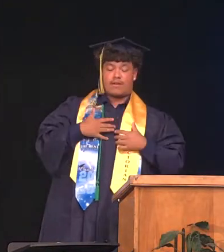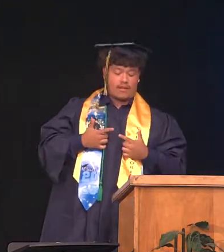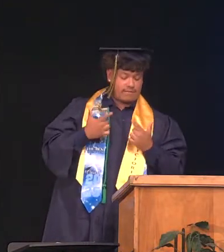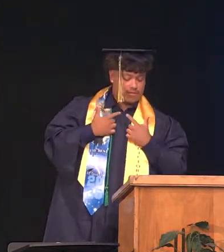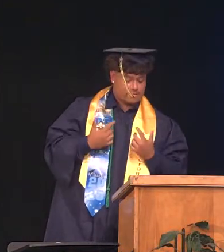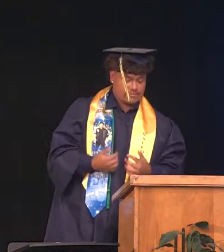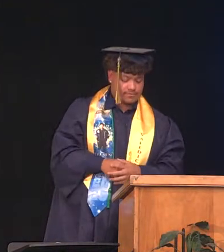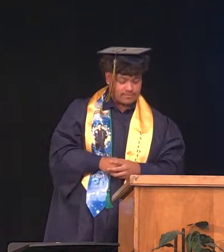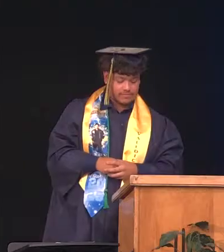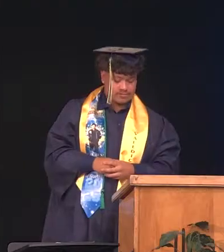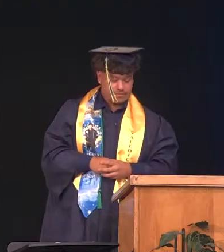I love to make people laugh.